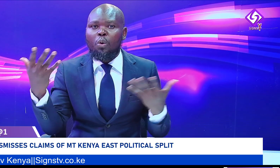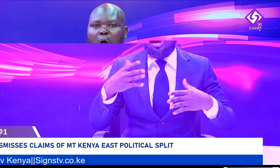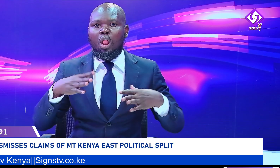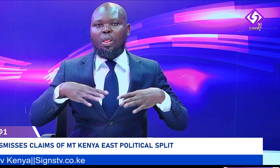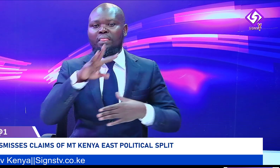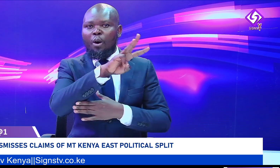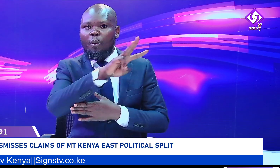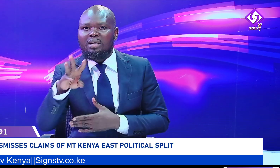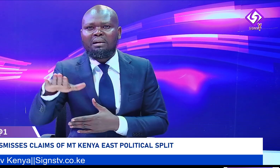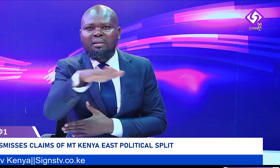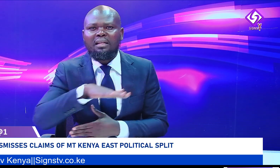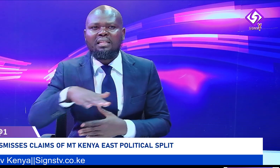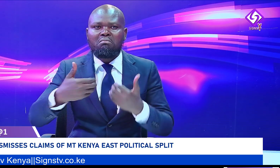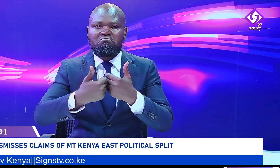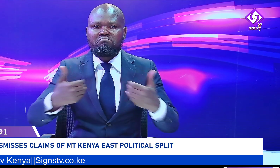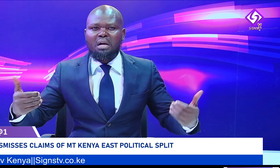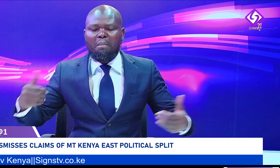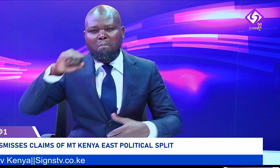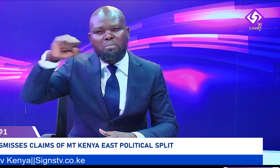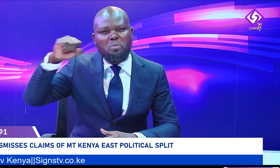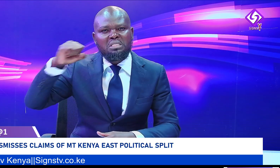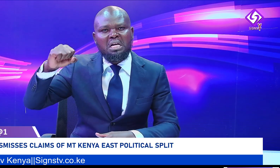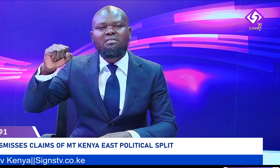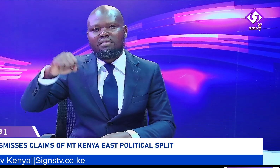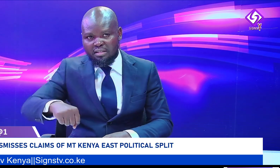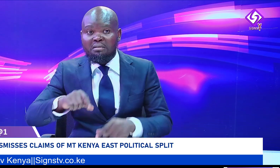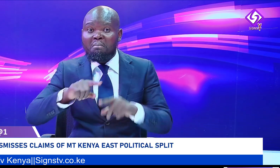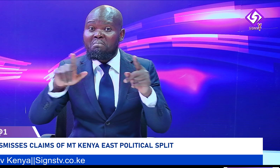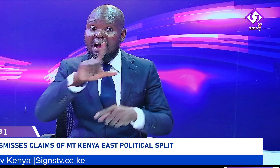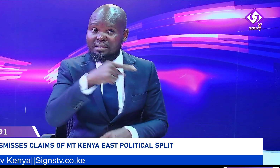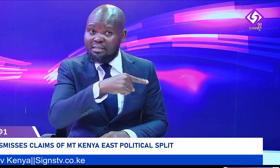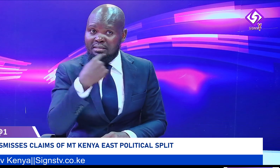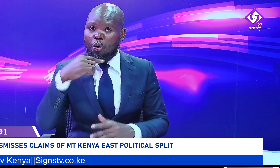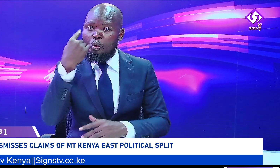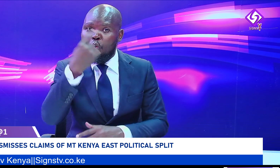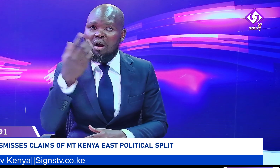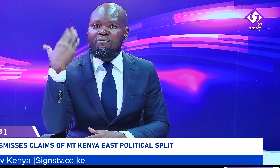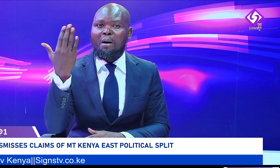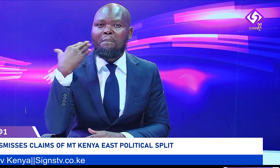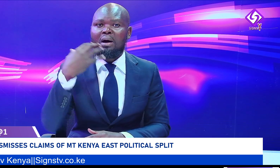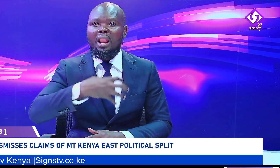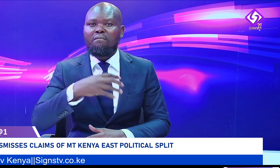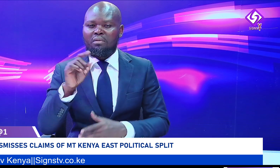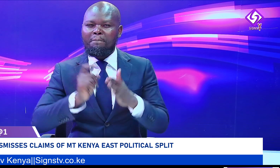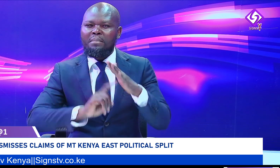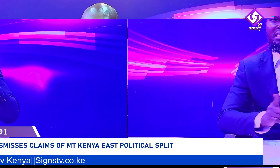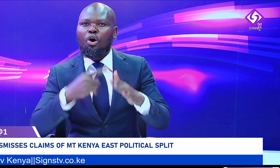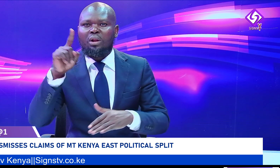Kenya East could break away from the Western Bloc and chart a separate political course. Linturi, who is the former